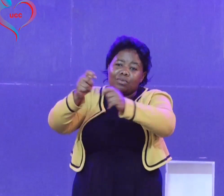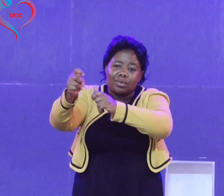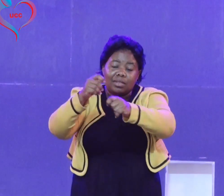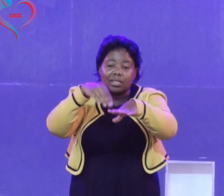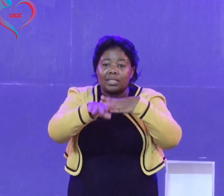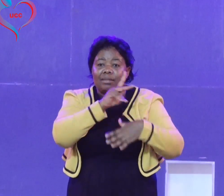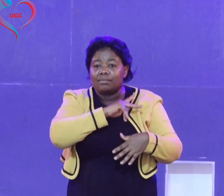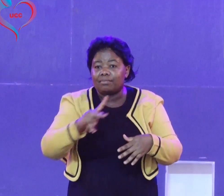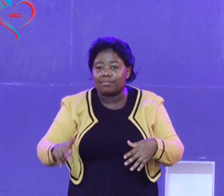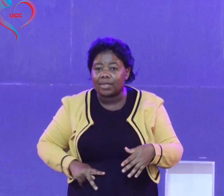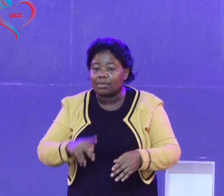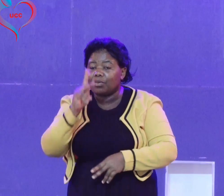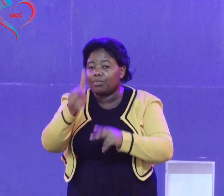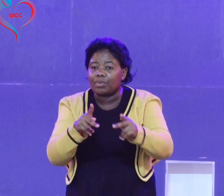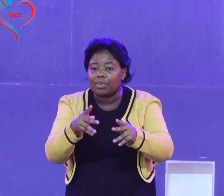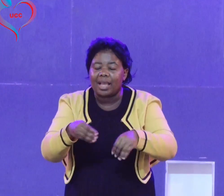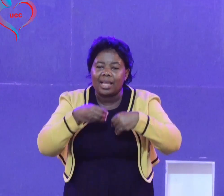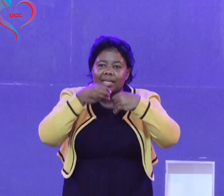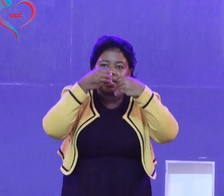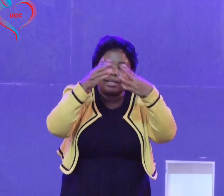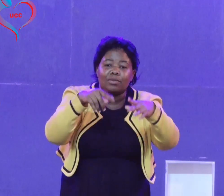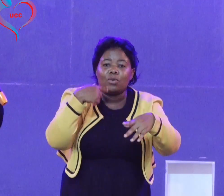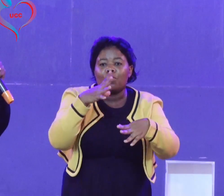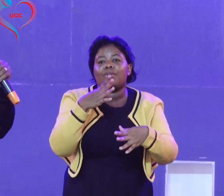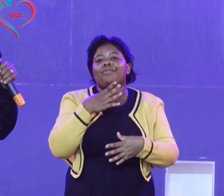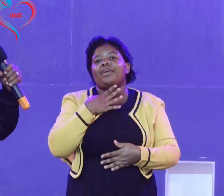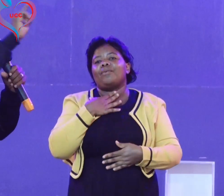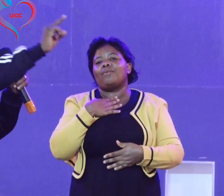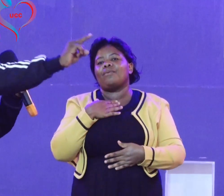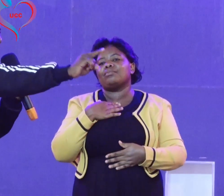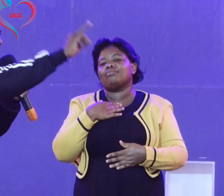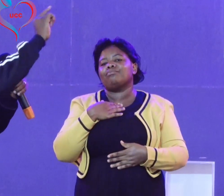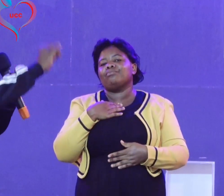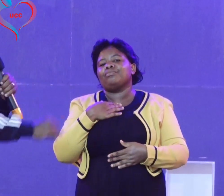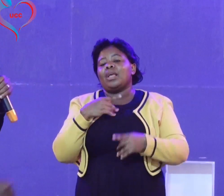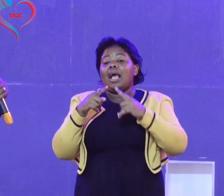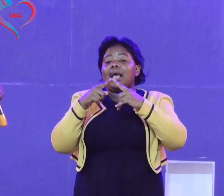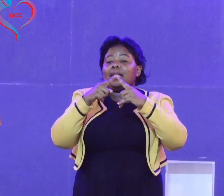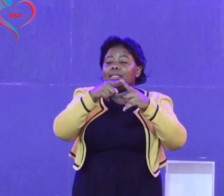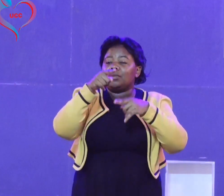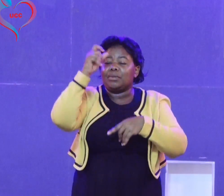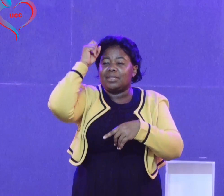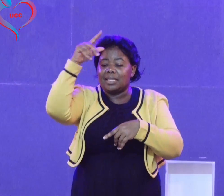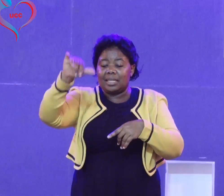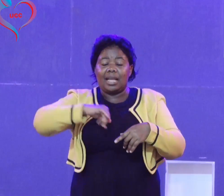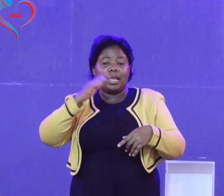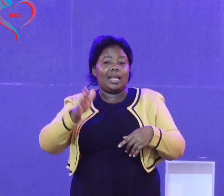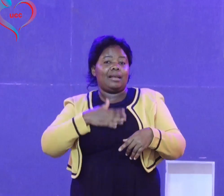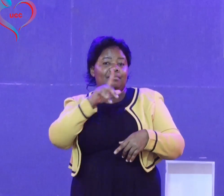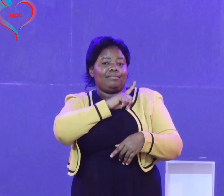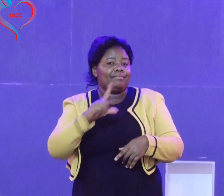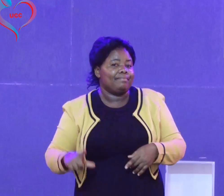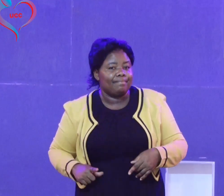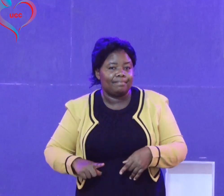bw'abantu Era buwa buli gwayagala okutuusa lw'olitegeera nga nze mukama Until when you get to know it is me the